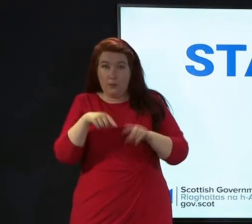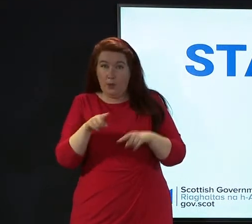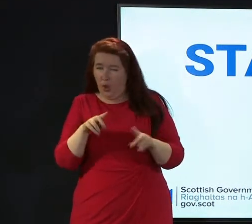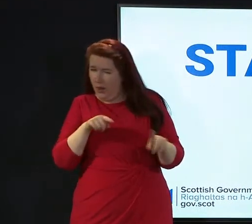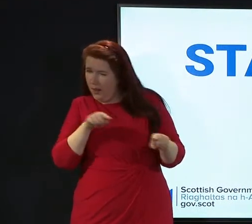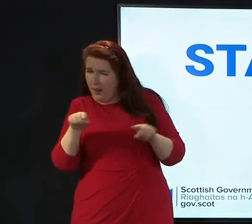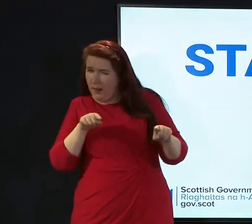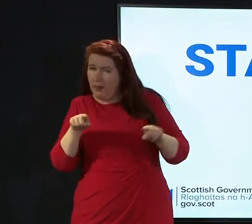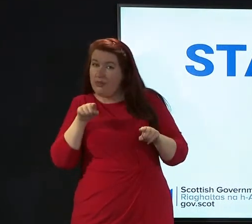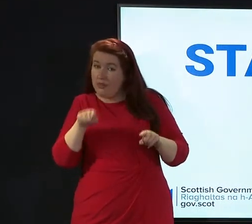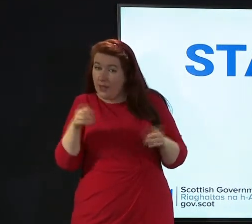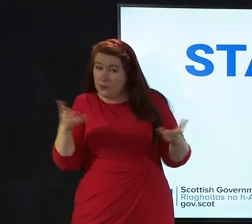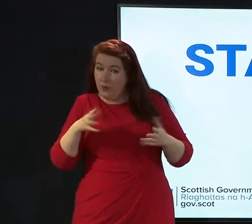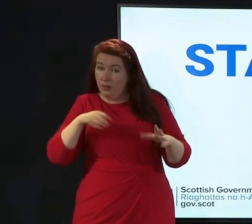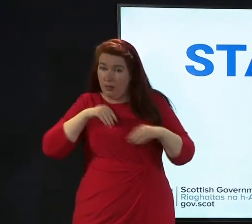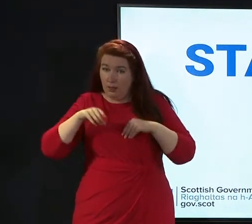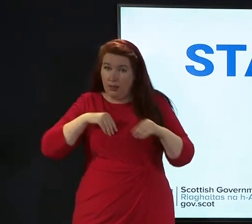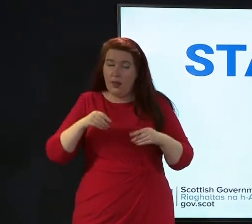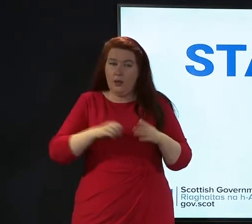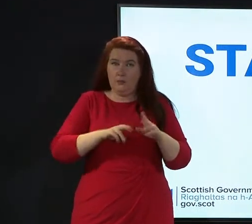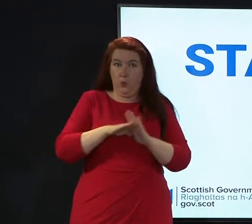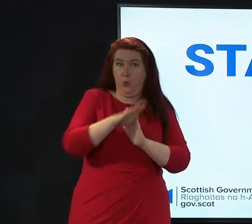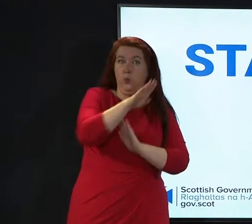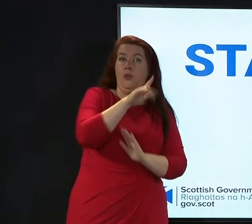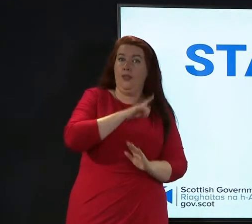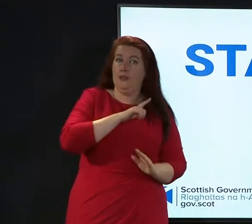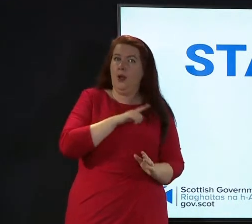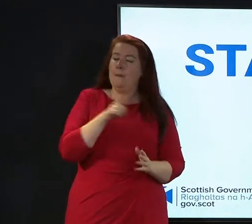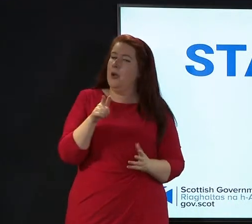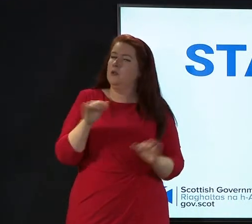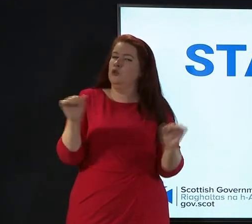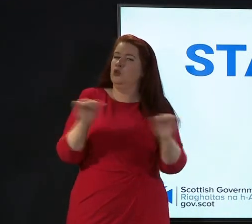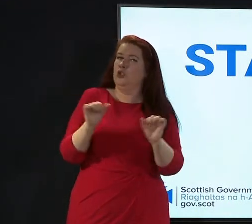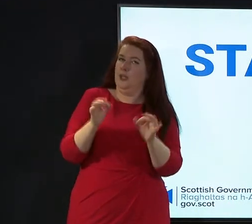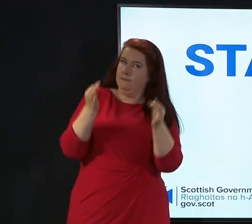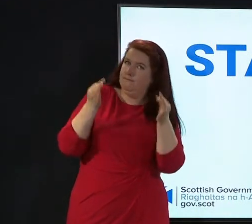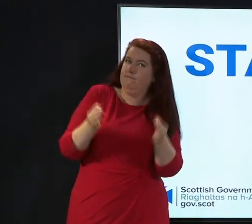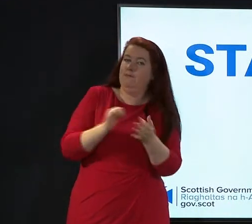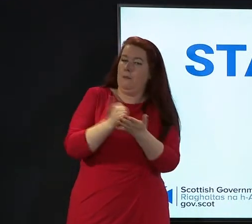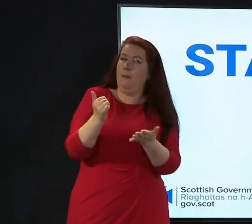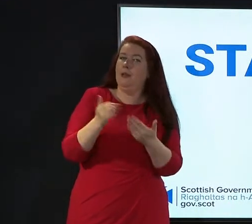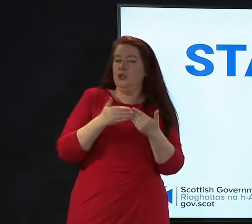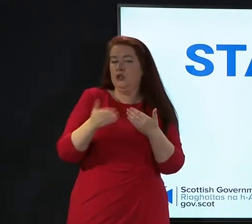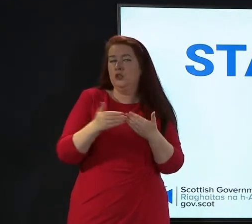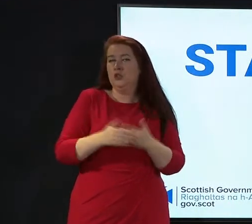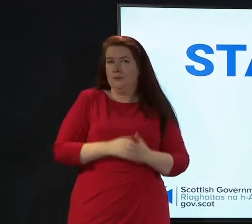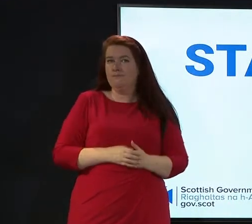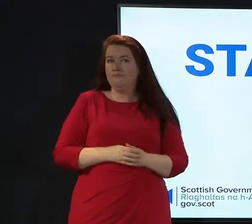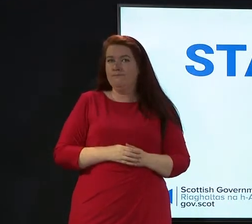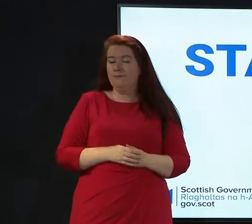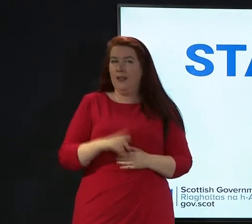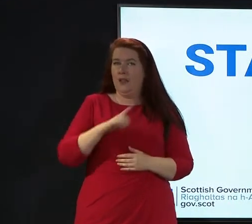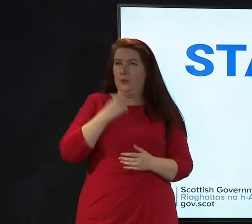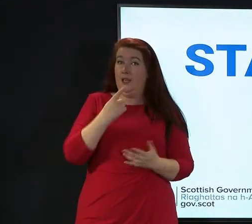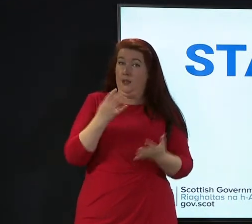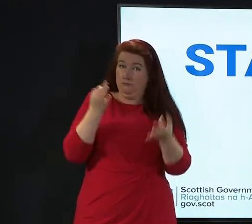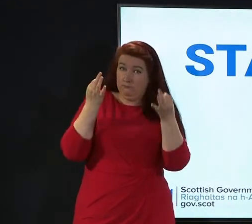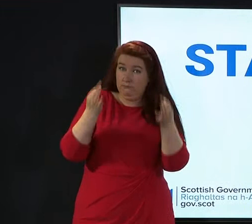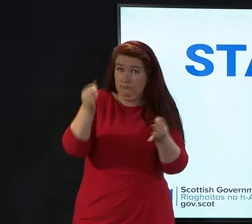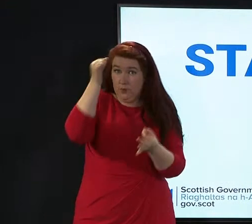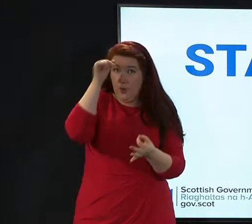if that is having an impact, and I think they may publish that work in days to come, so that may give us a